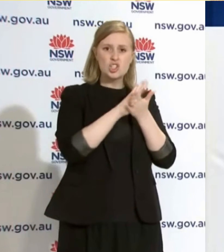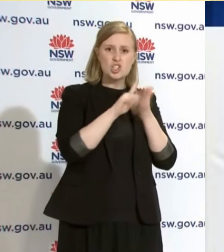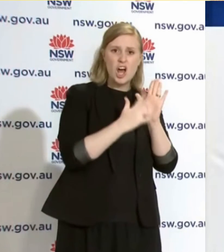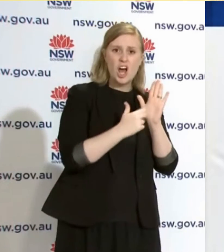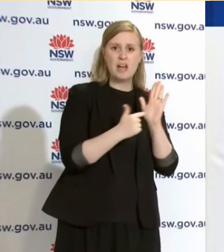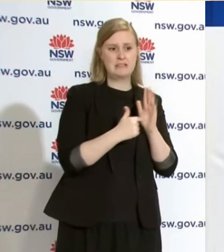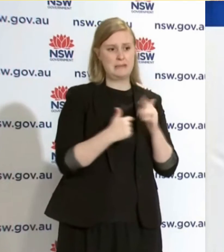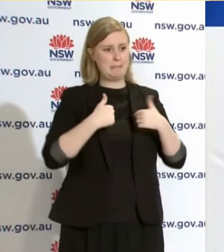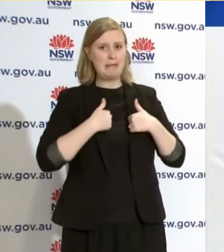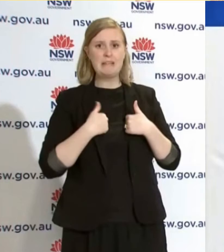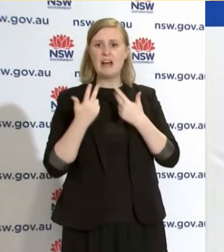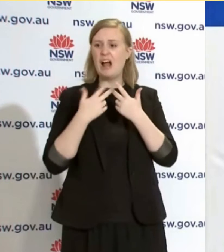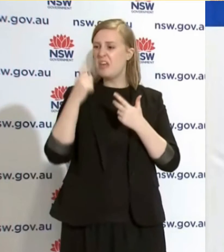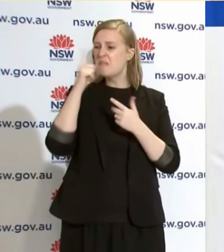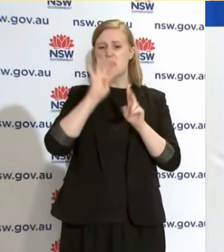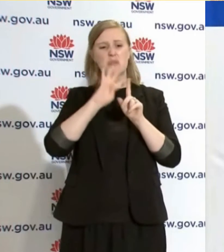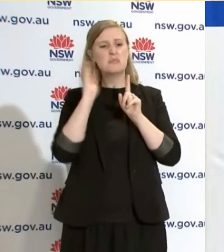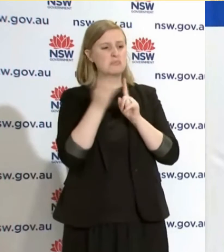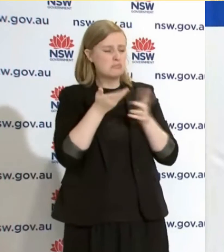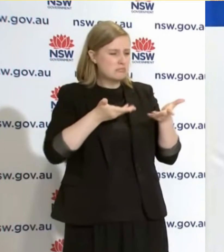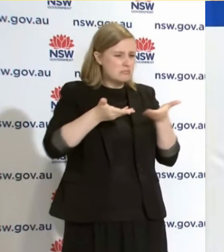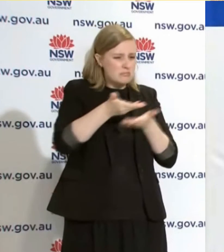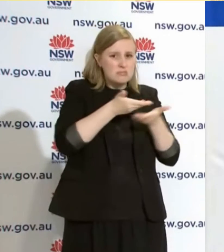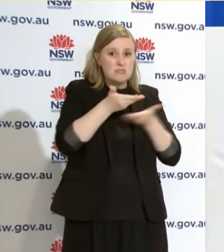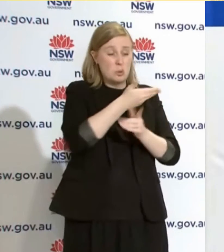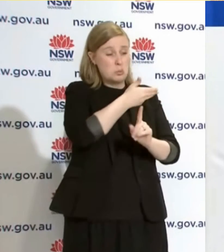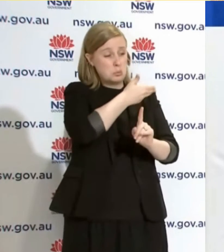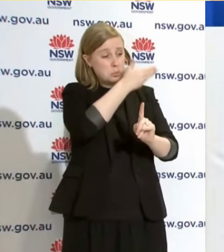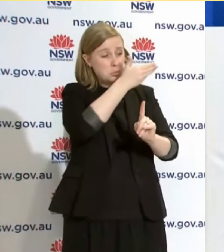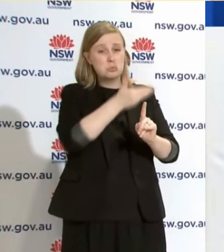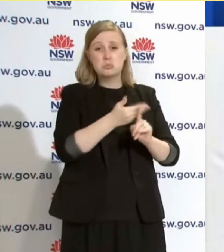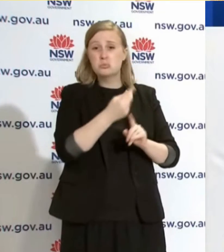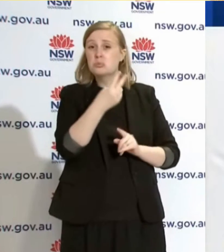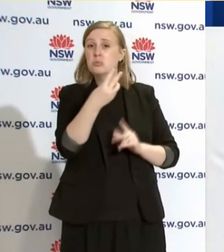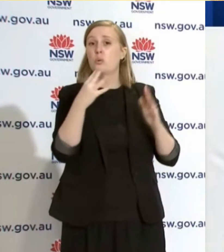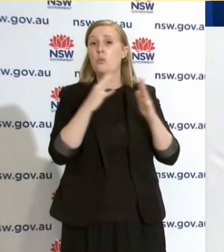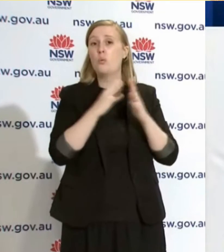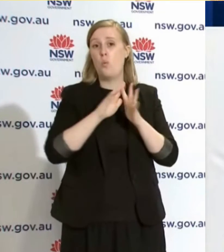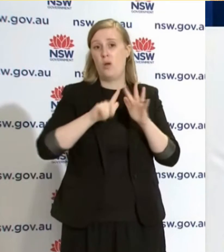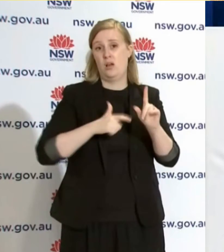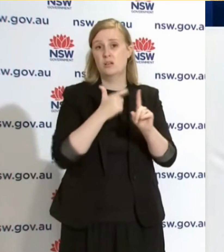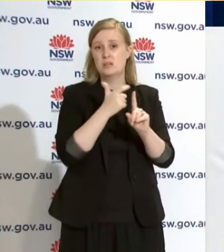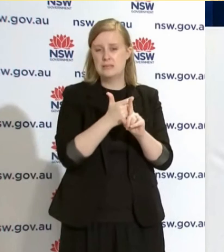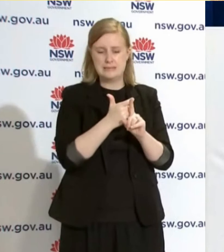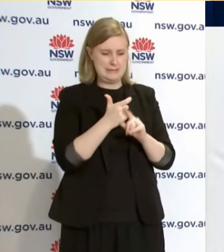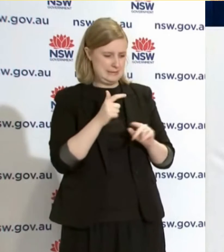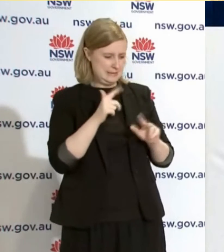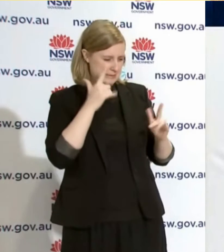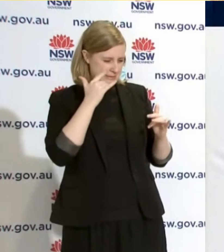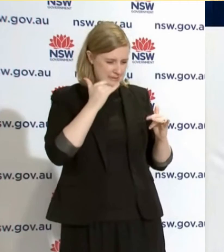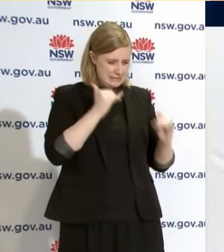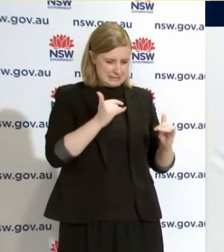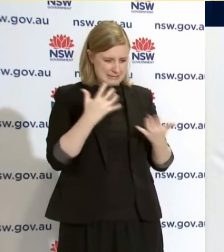conversations for some weeks about what is safe to do. And please be assured that we would never ever make an announcement